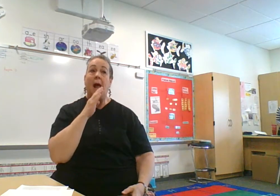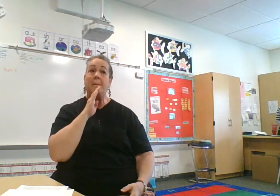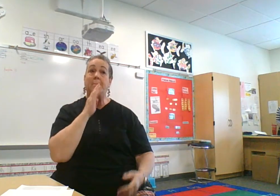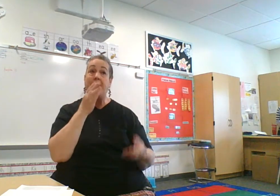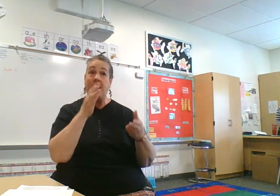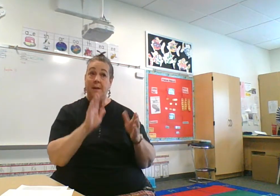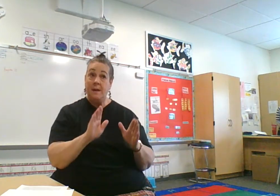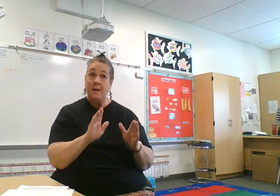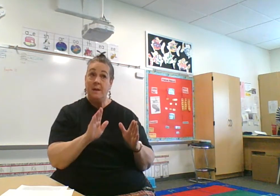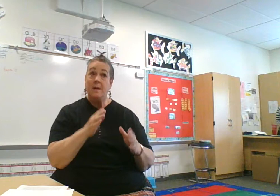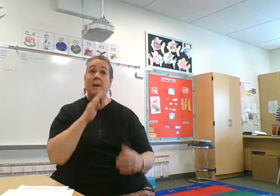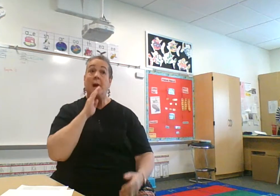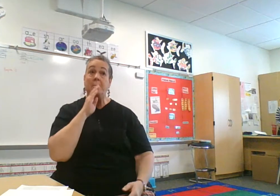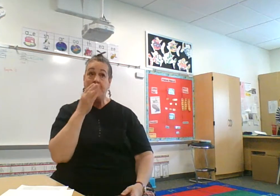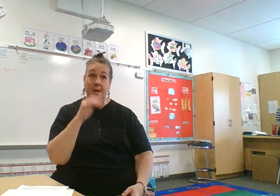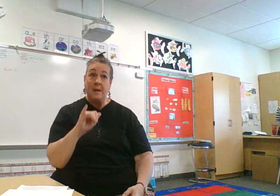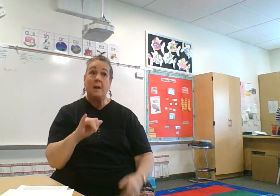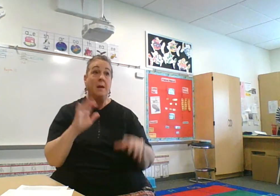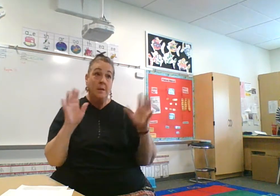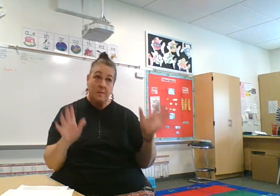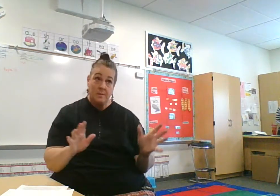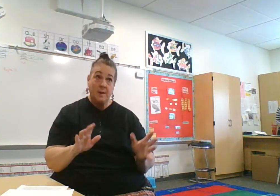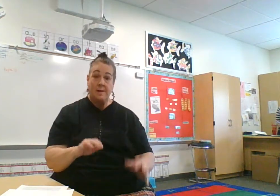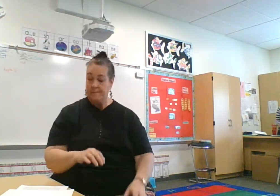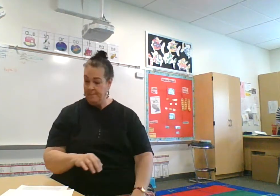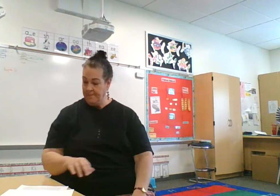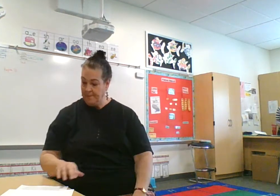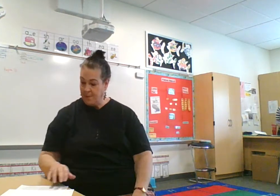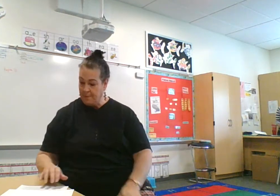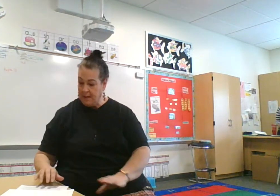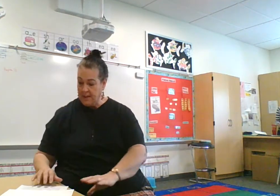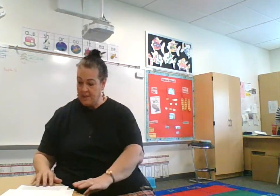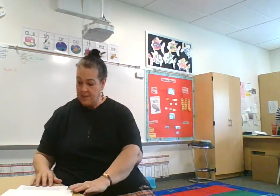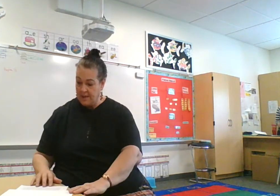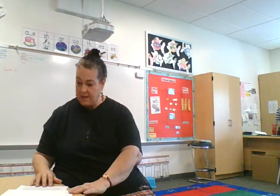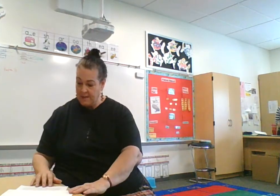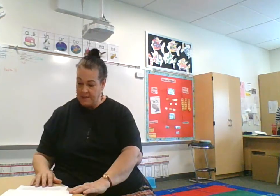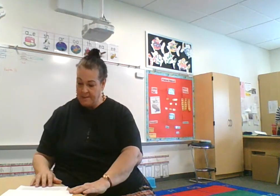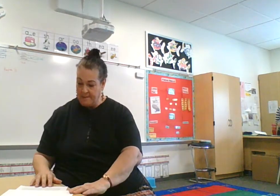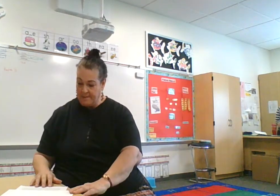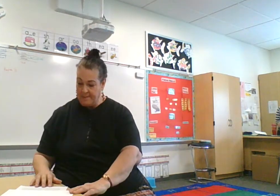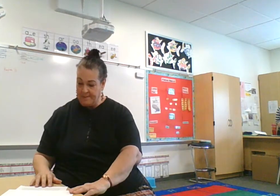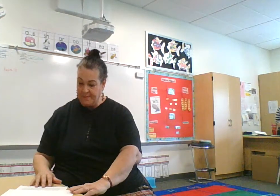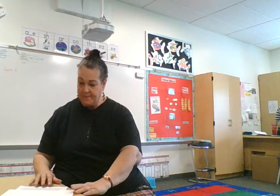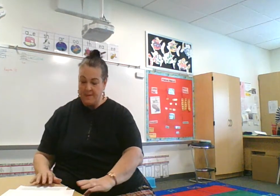And been and being. Okay? Just plug in those endings.